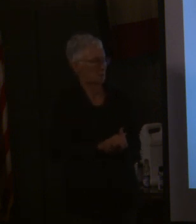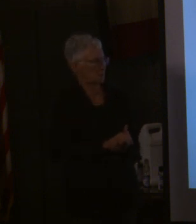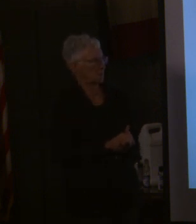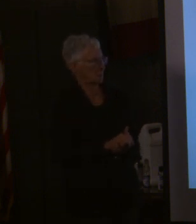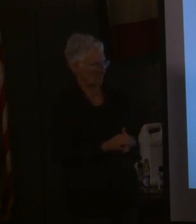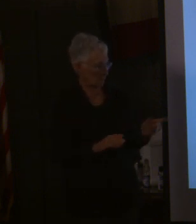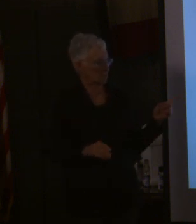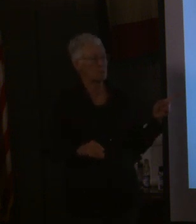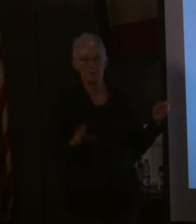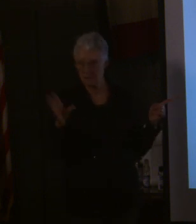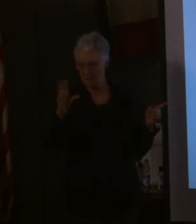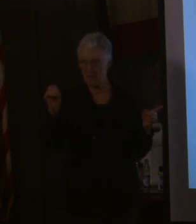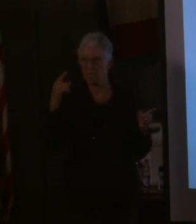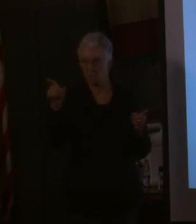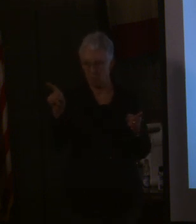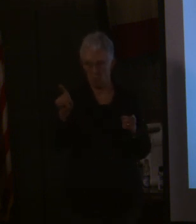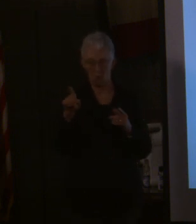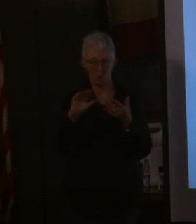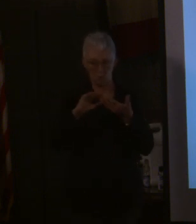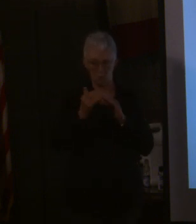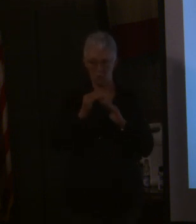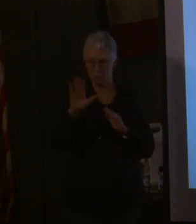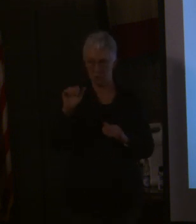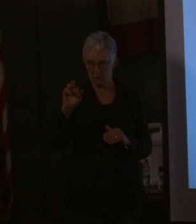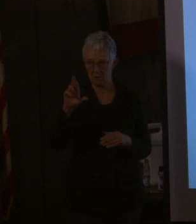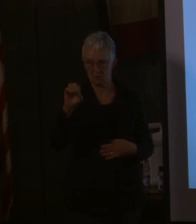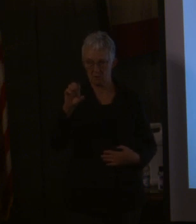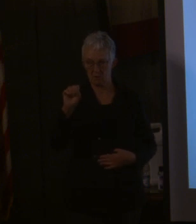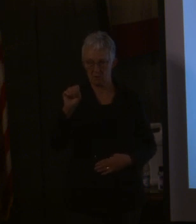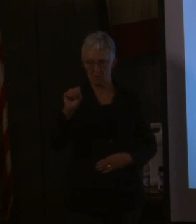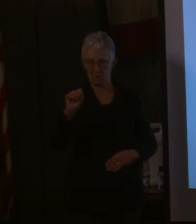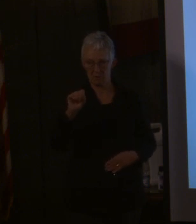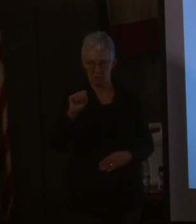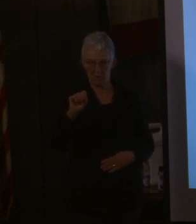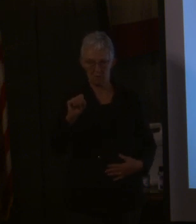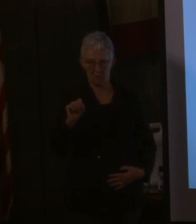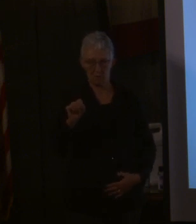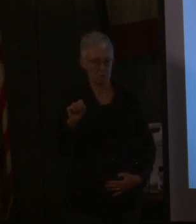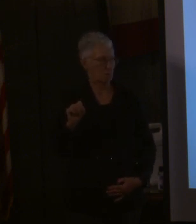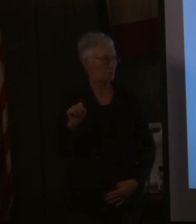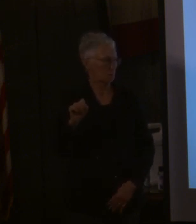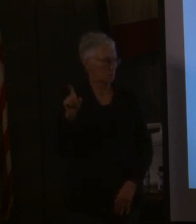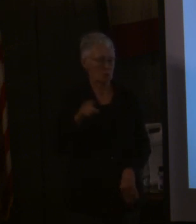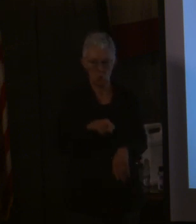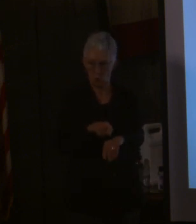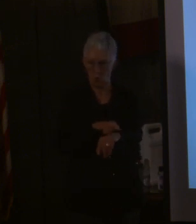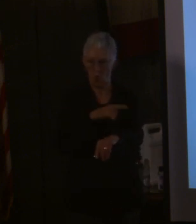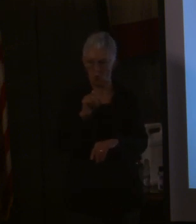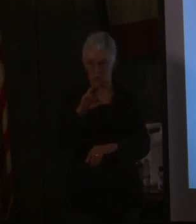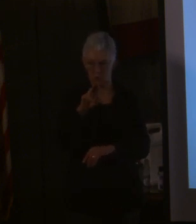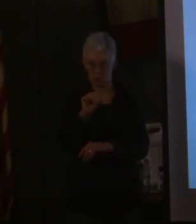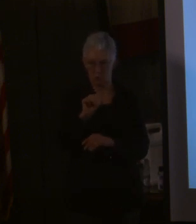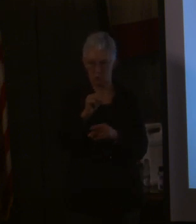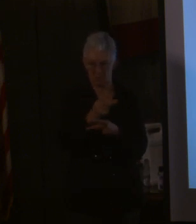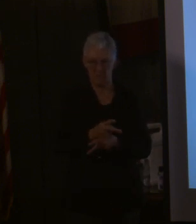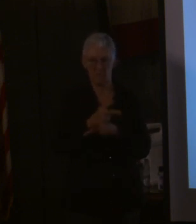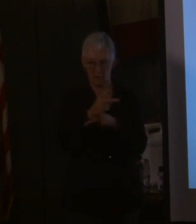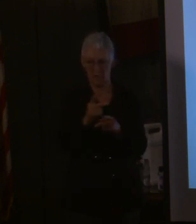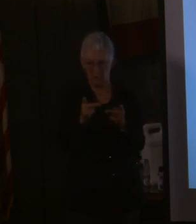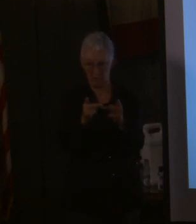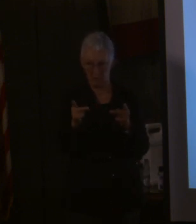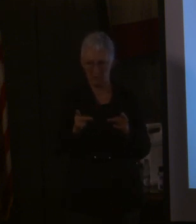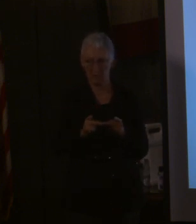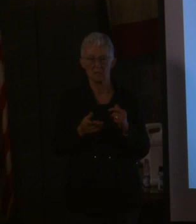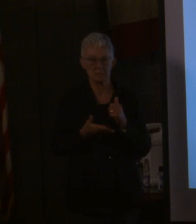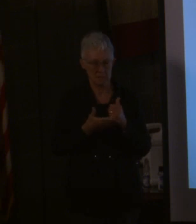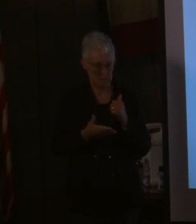And then for the community cares, as Danette wanted me to point out, the long-term care facilities, the assisted living and the nursing,